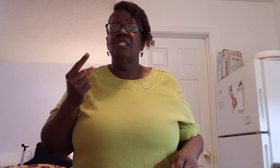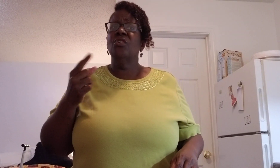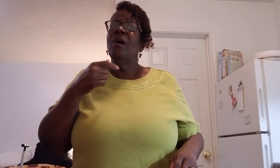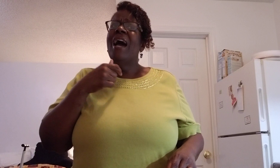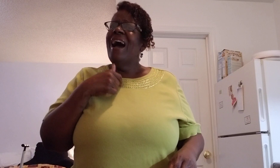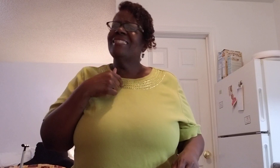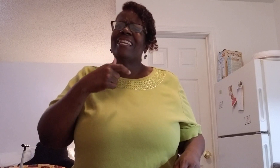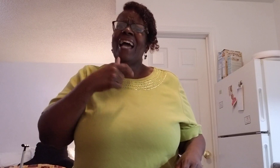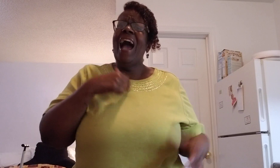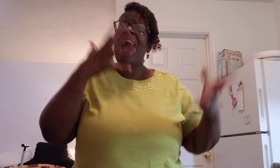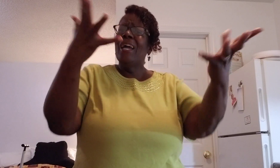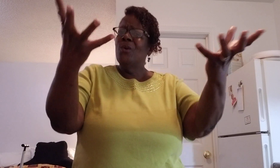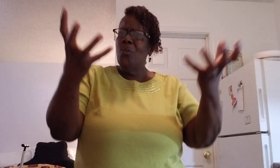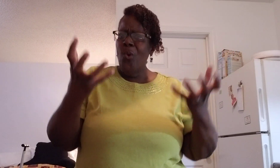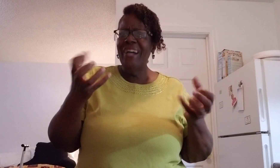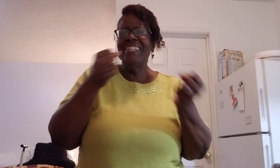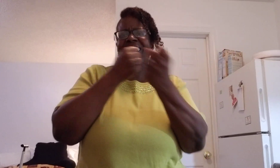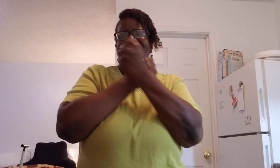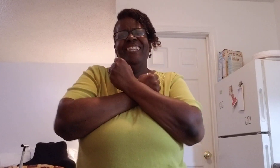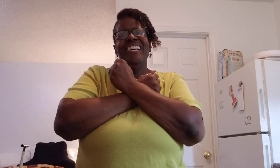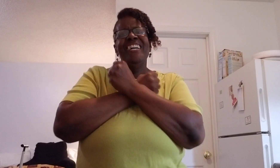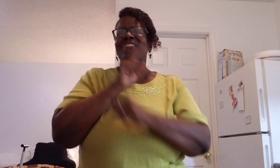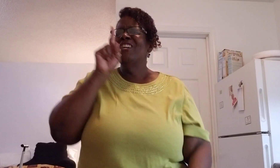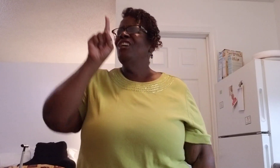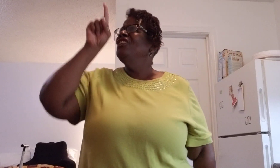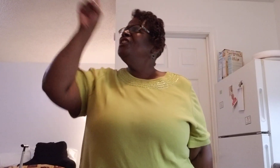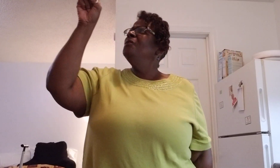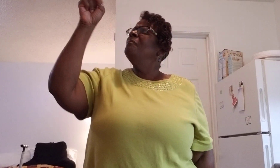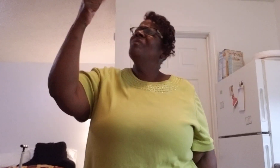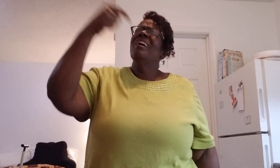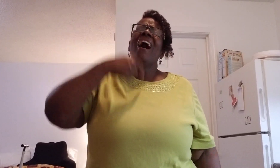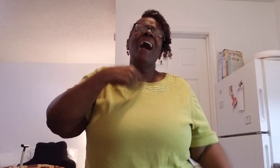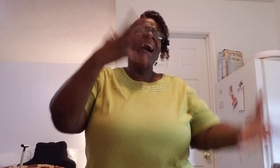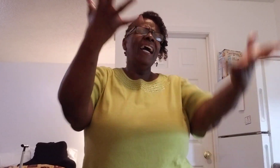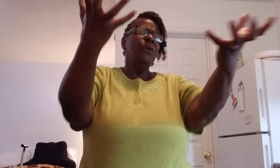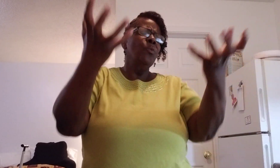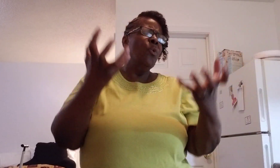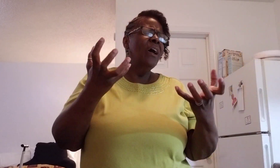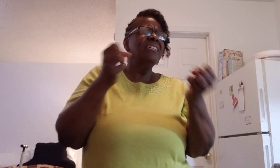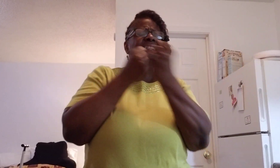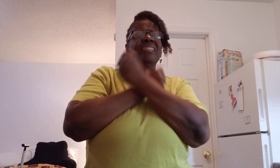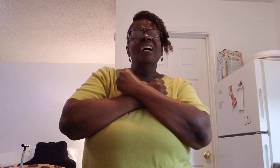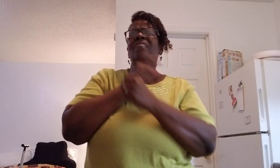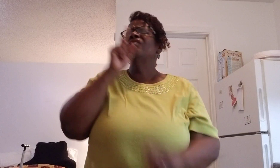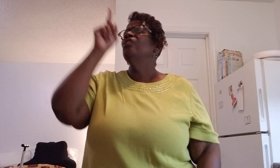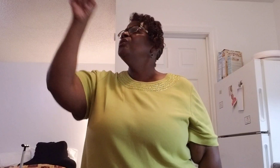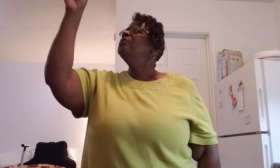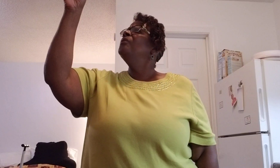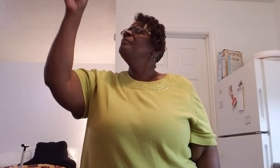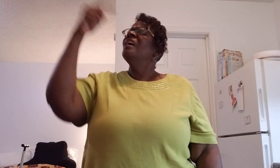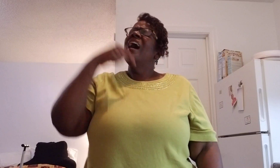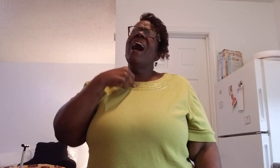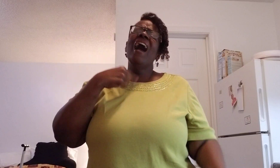So I say, I want to love you. I want to love you.